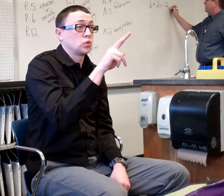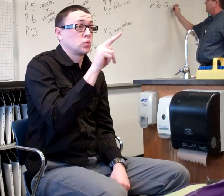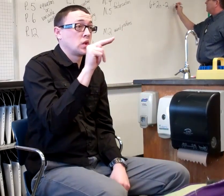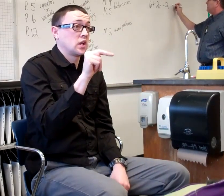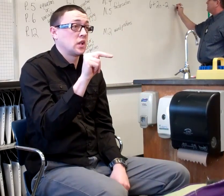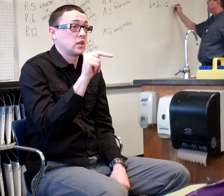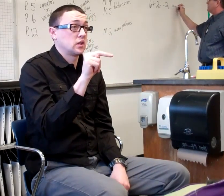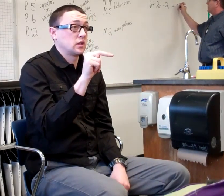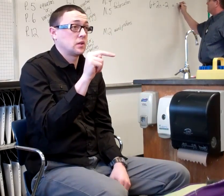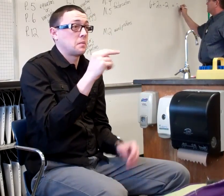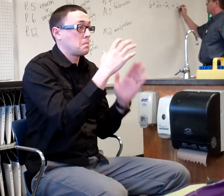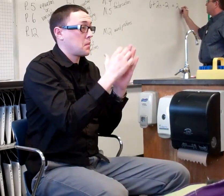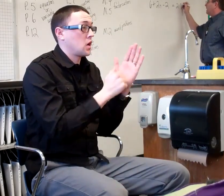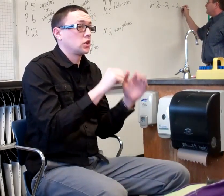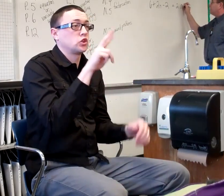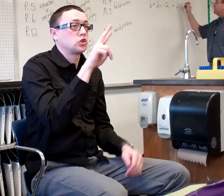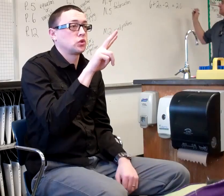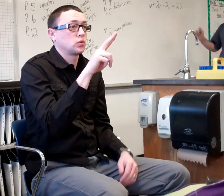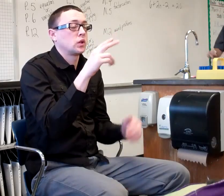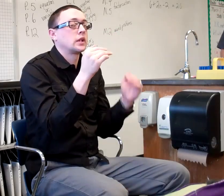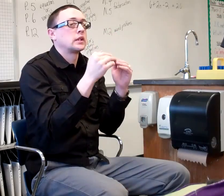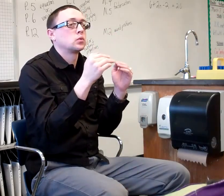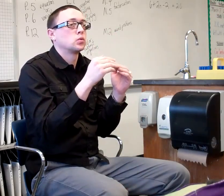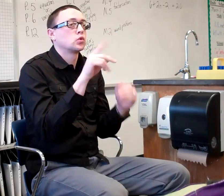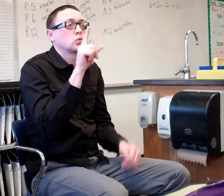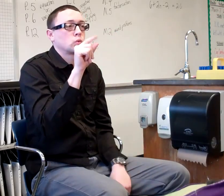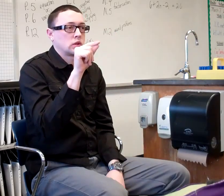minus 2 equals 20.